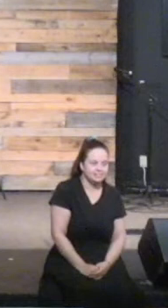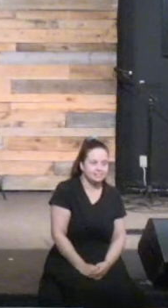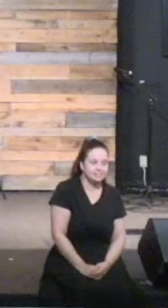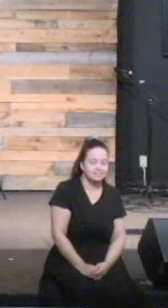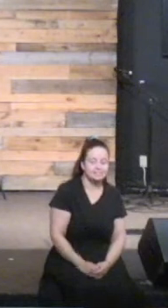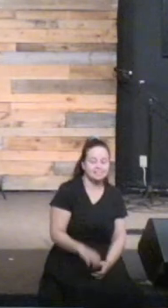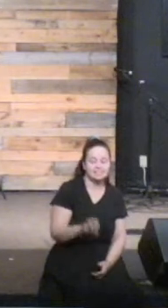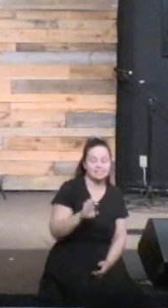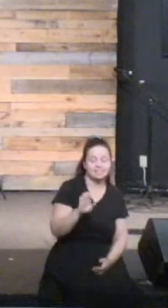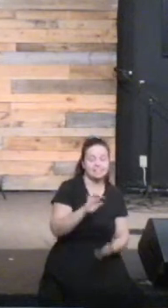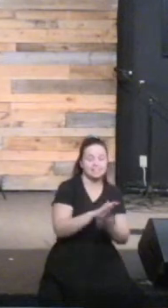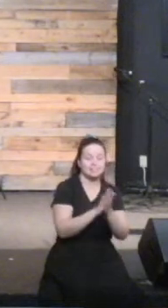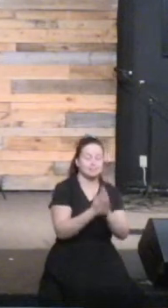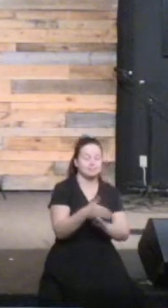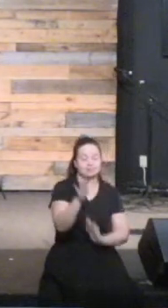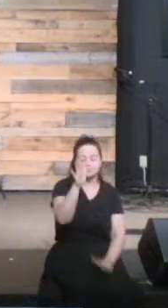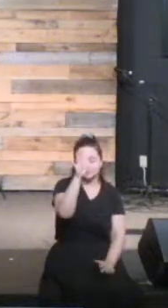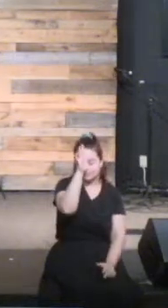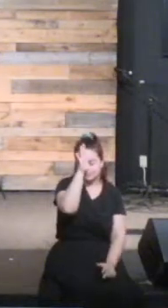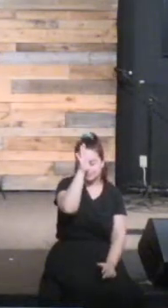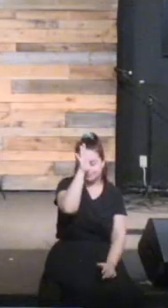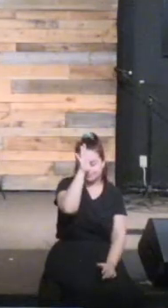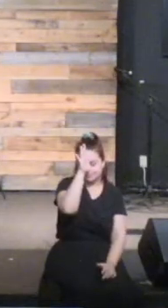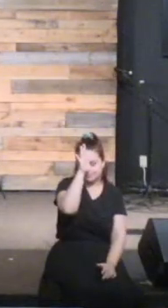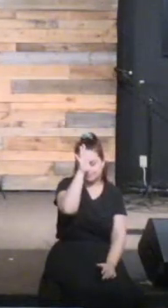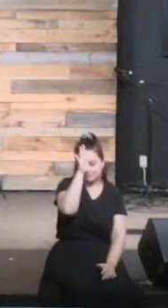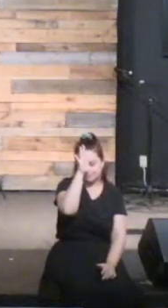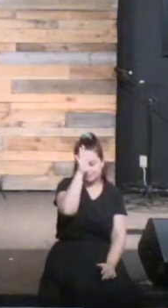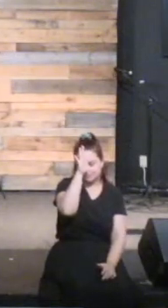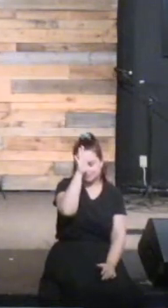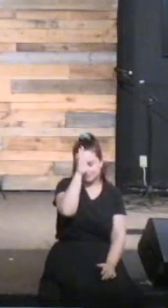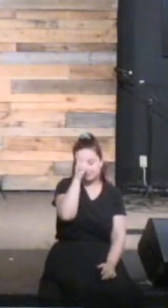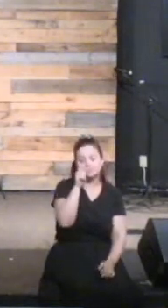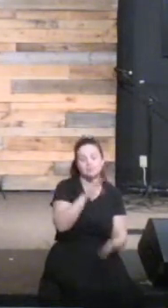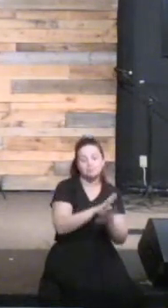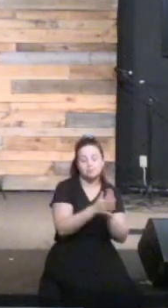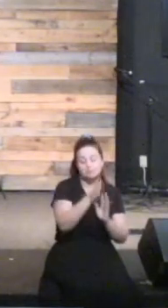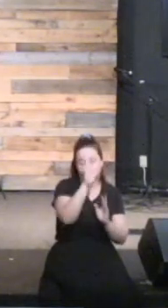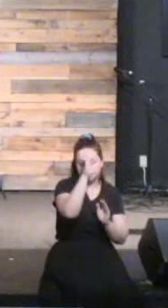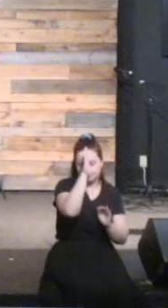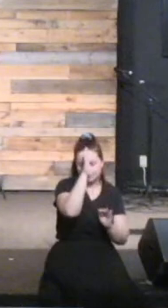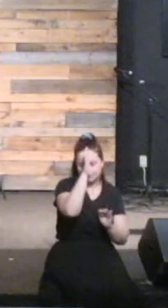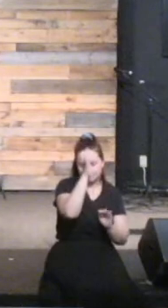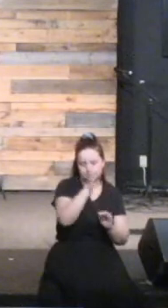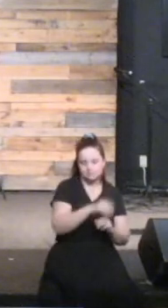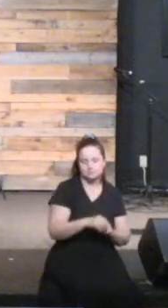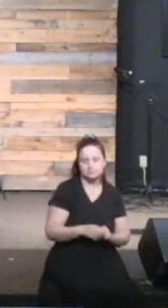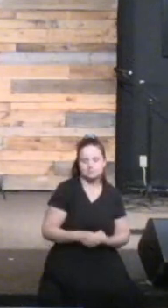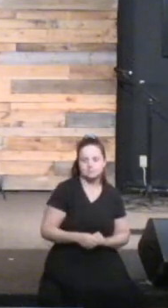Enoch became a father Enoch became a father